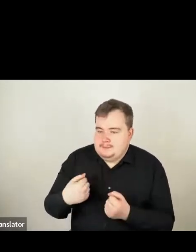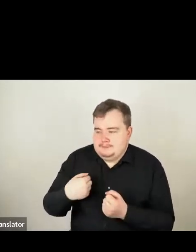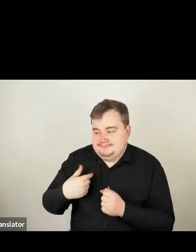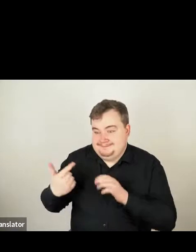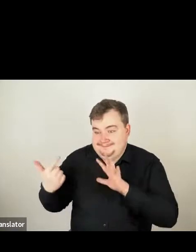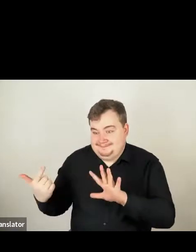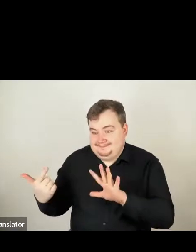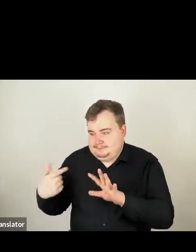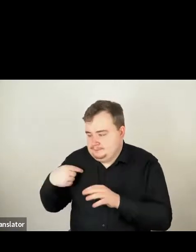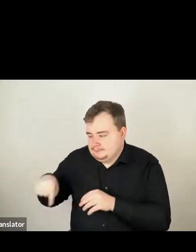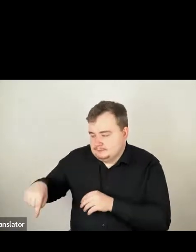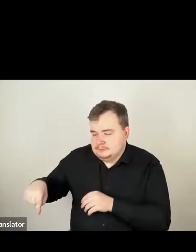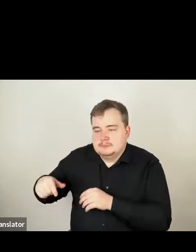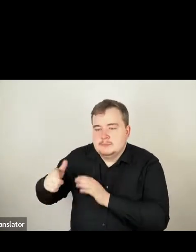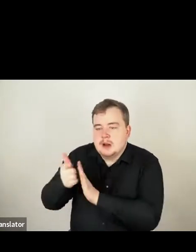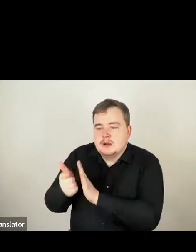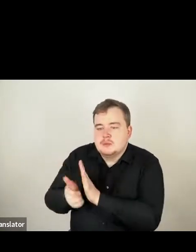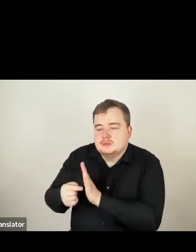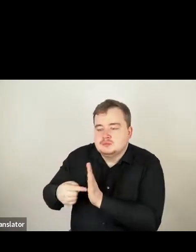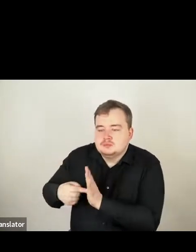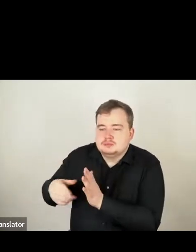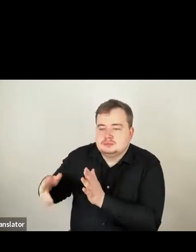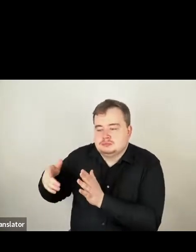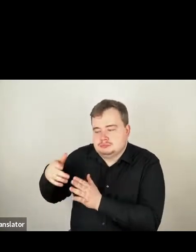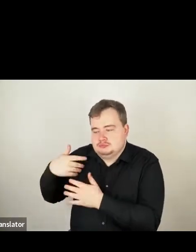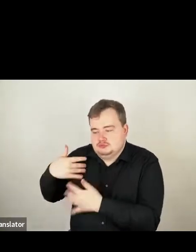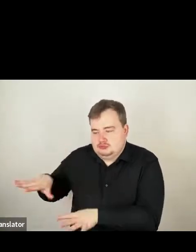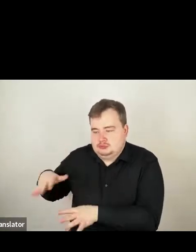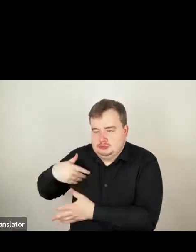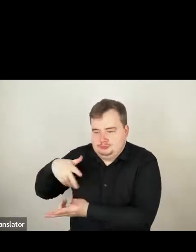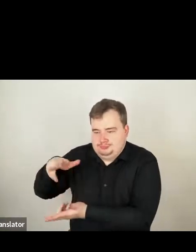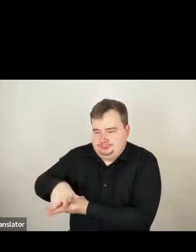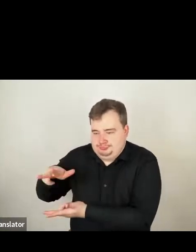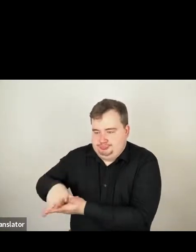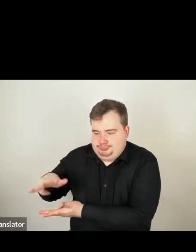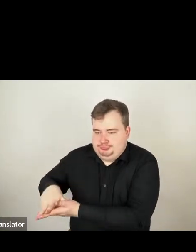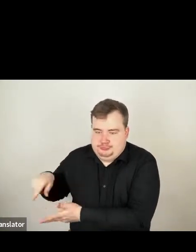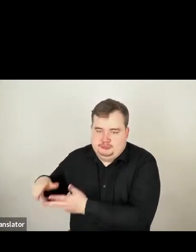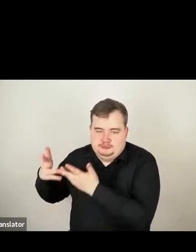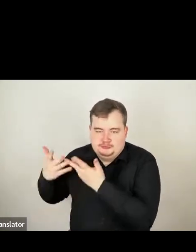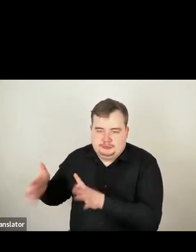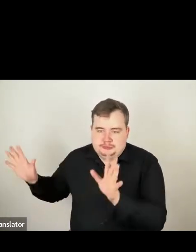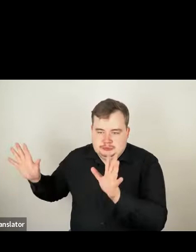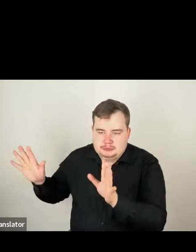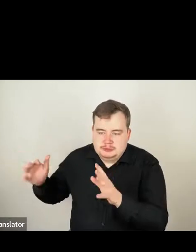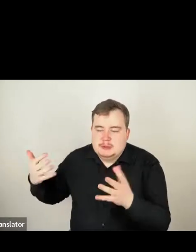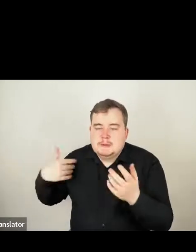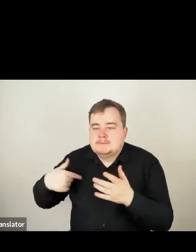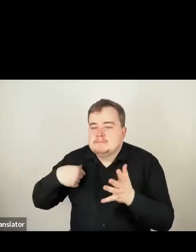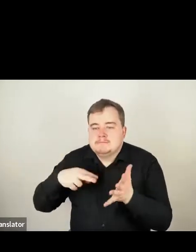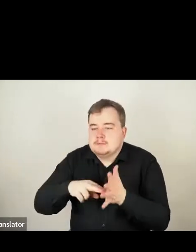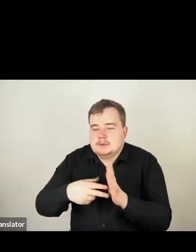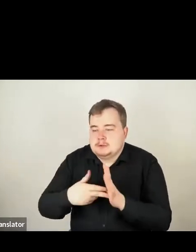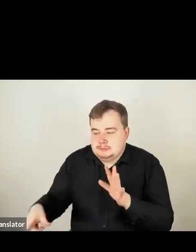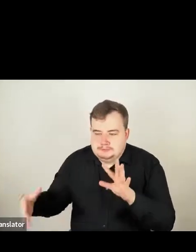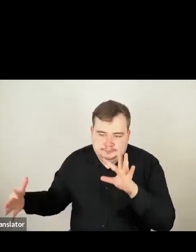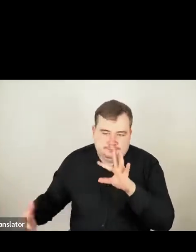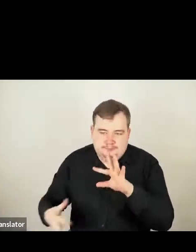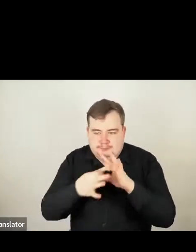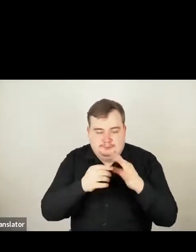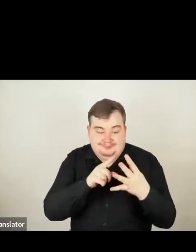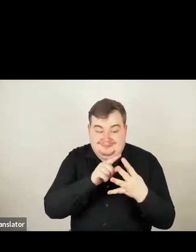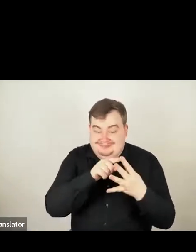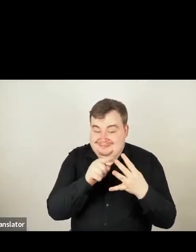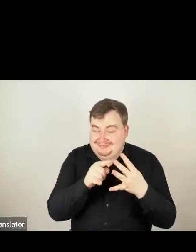this methodology that is based on the strategy we haven't approved in the parliament. Starting from